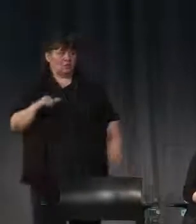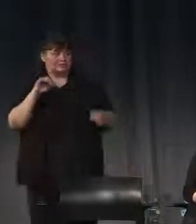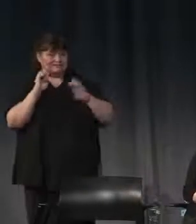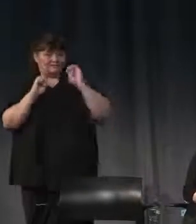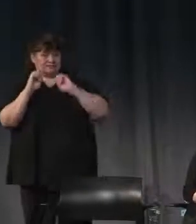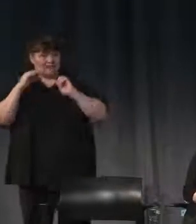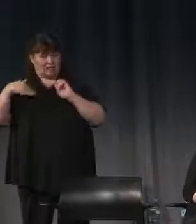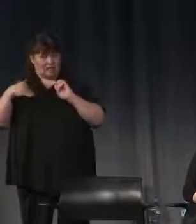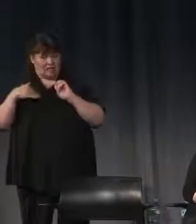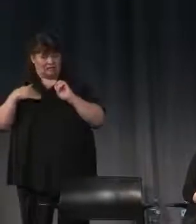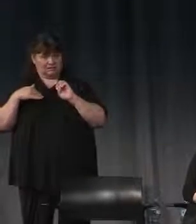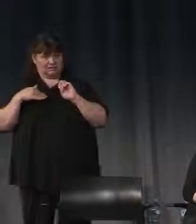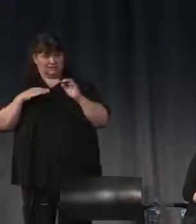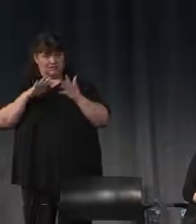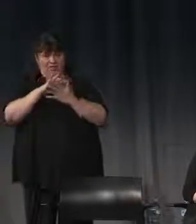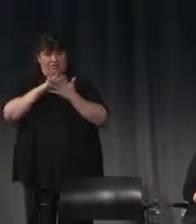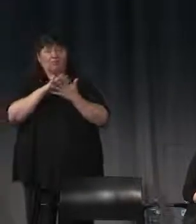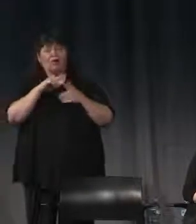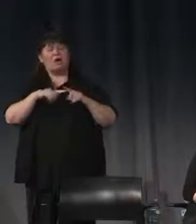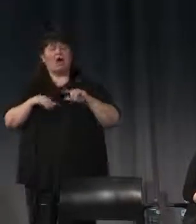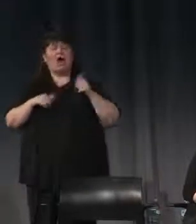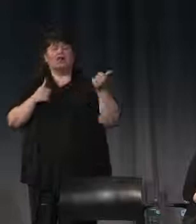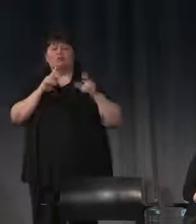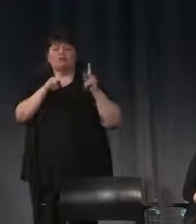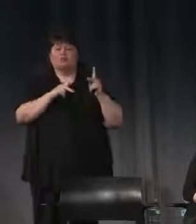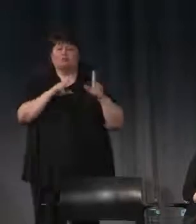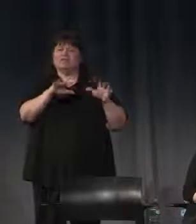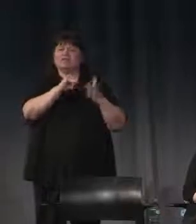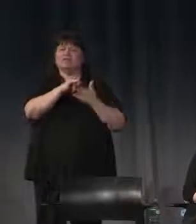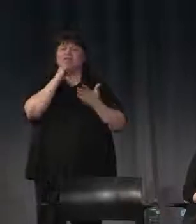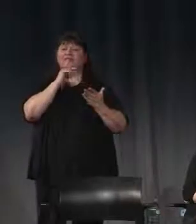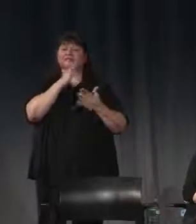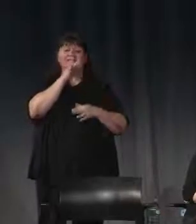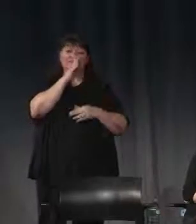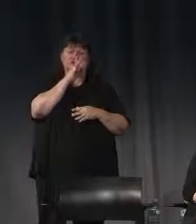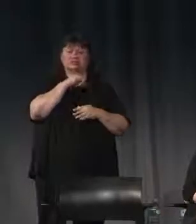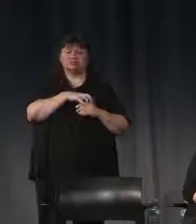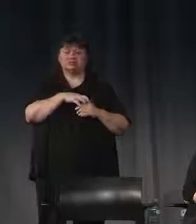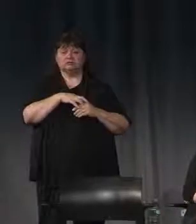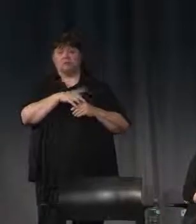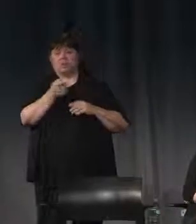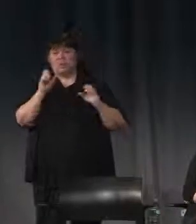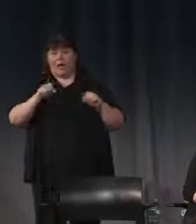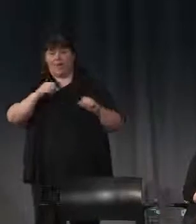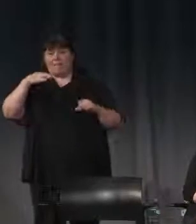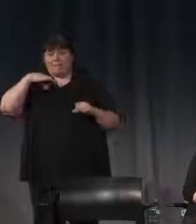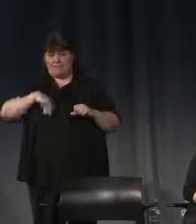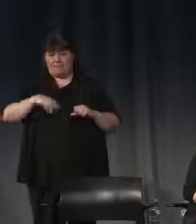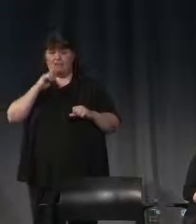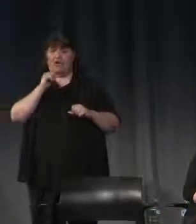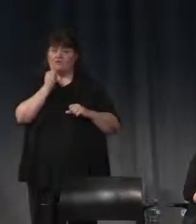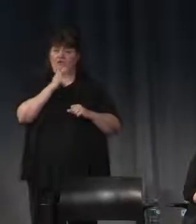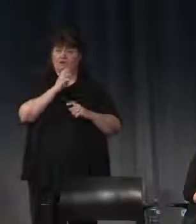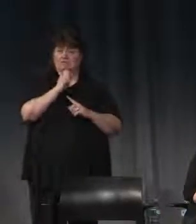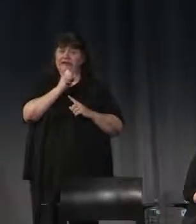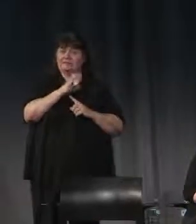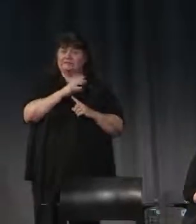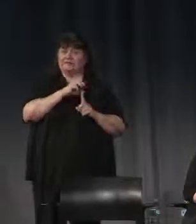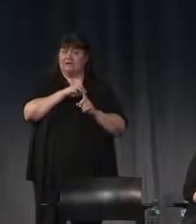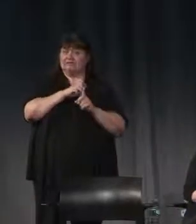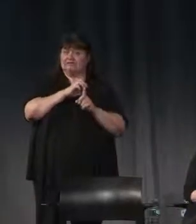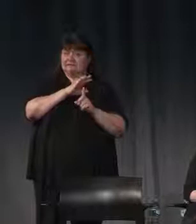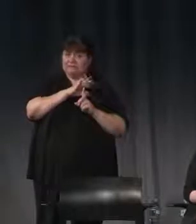manipulated that, but other people have done things kind of like that with speech, as I said. And you do benefit from, say, having a couple seconds of prior